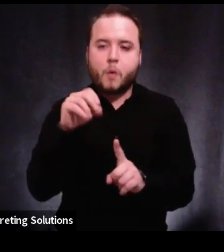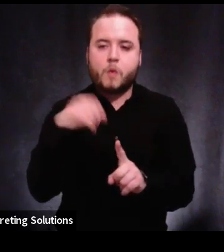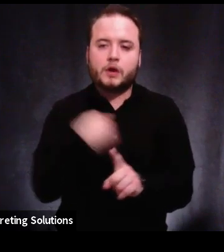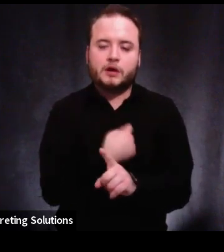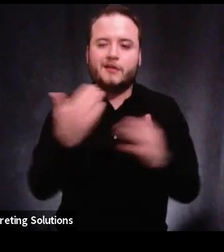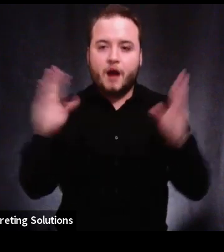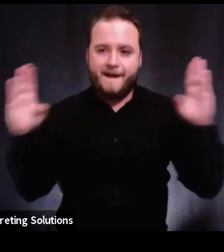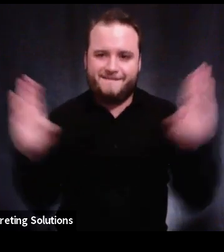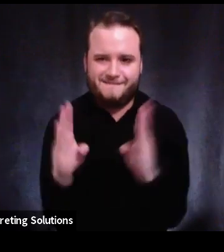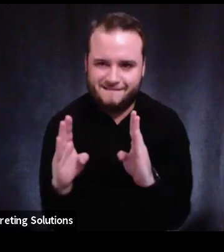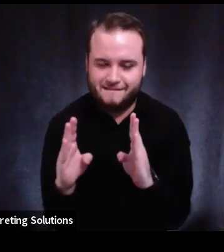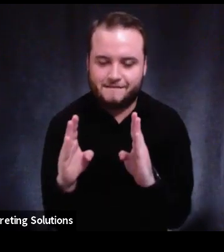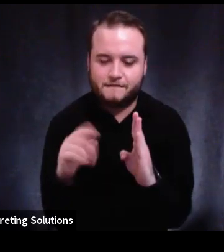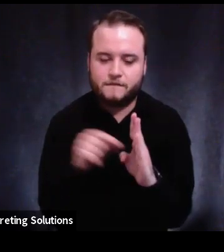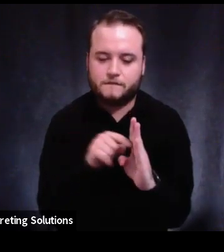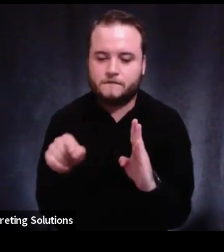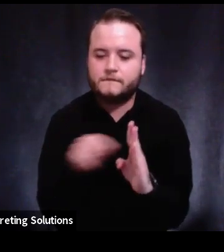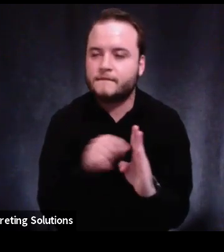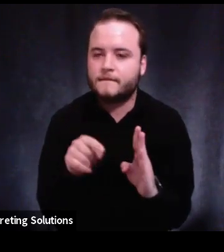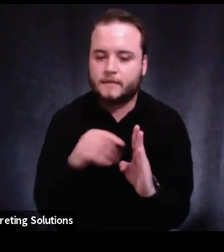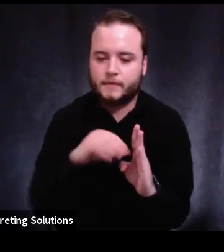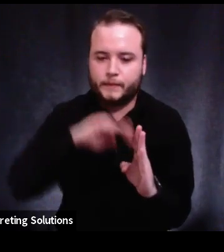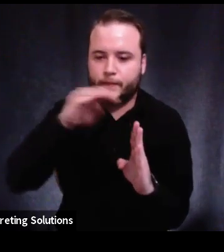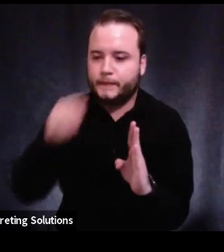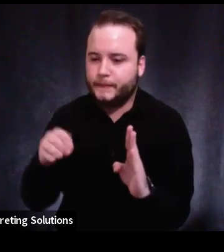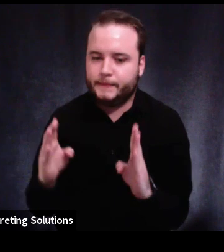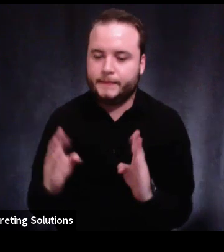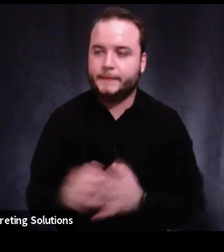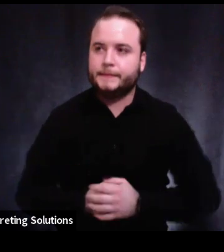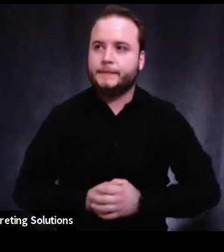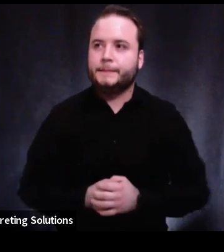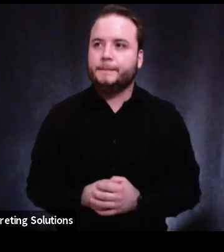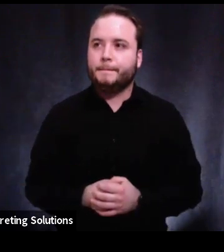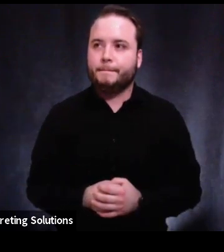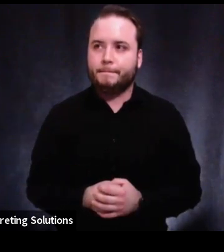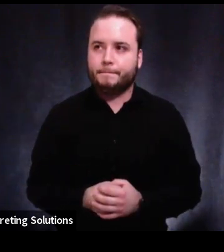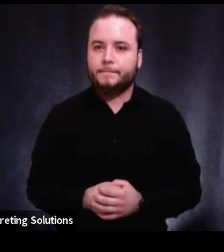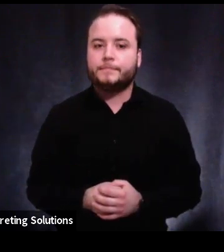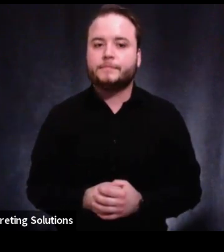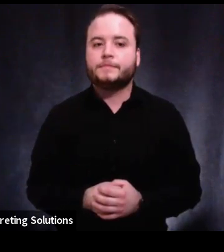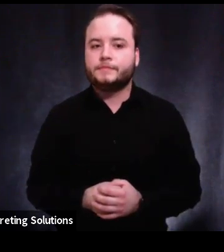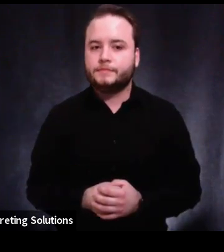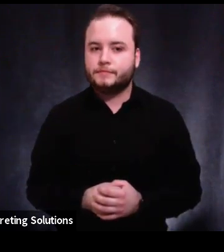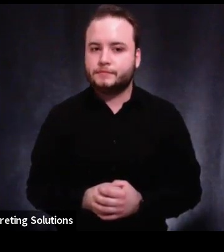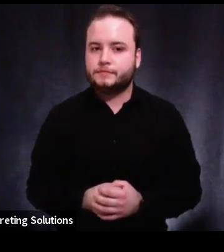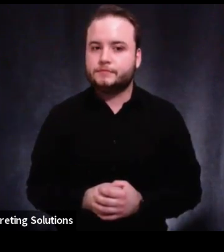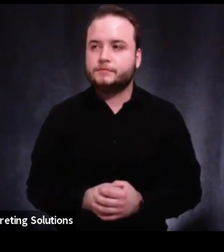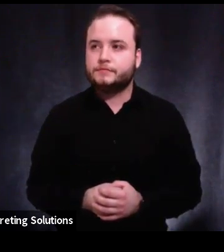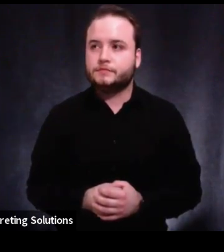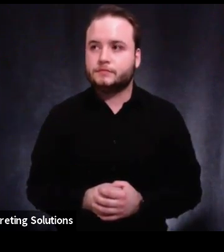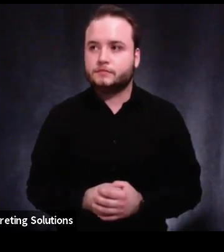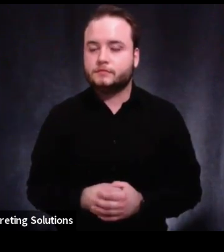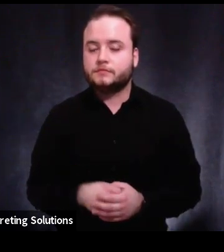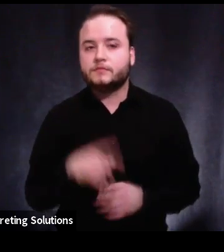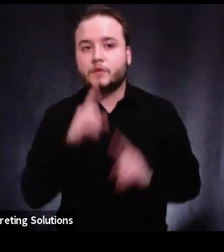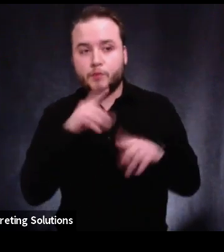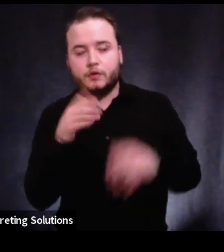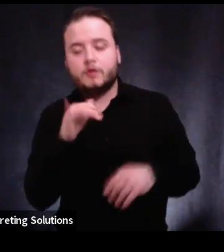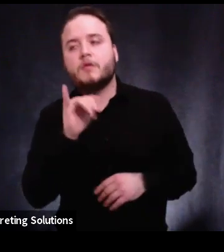Okay, thank you. And then related to that, if I understood the way this was responded to right in the earlier in the slideshow presentation this